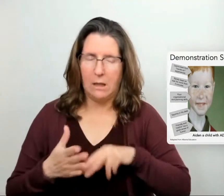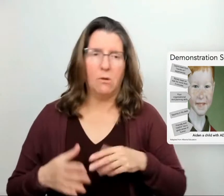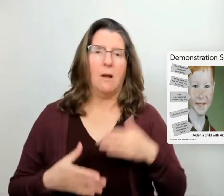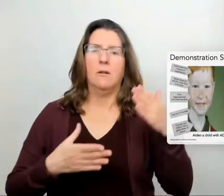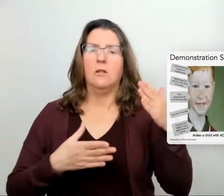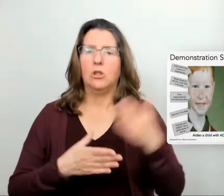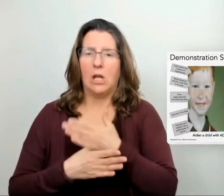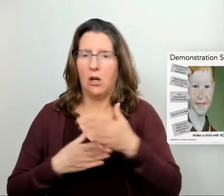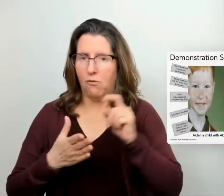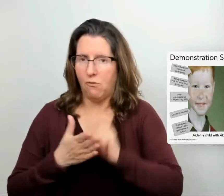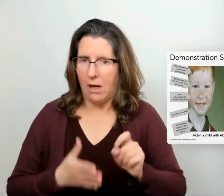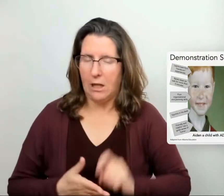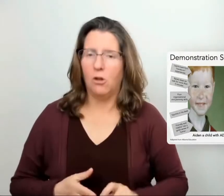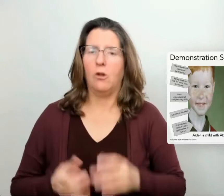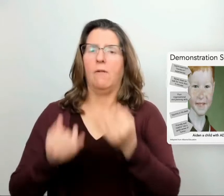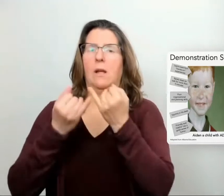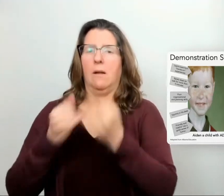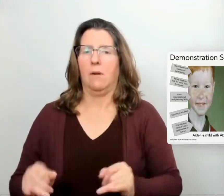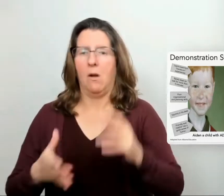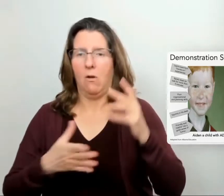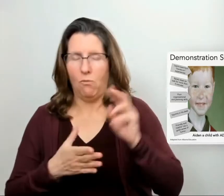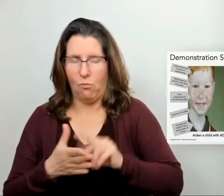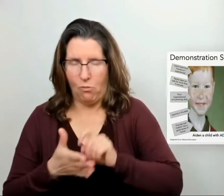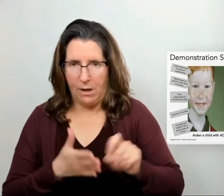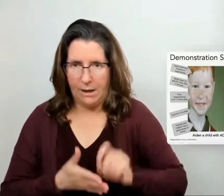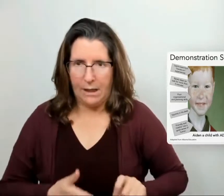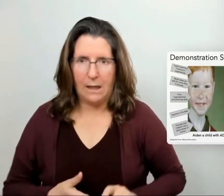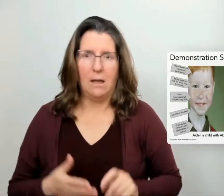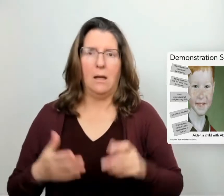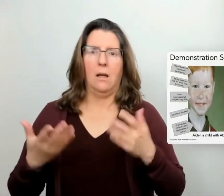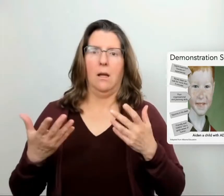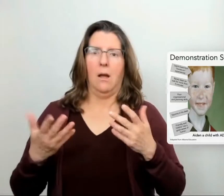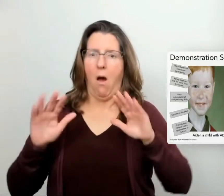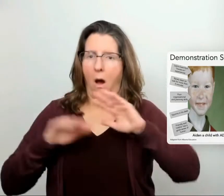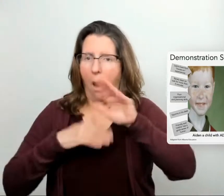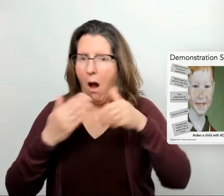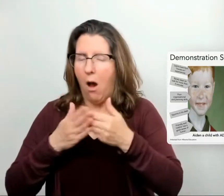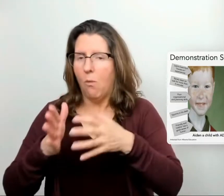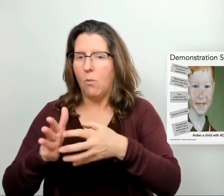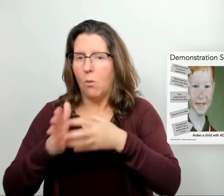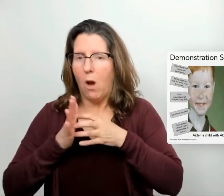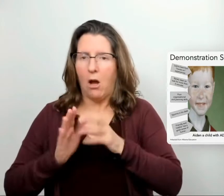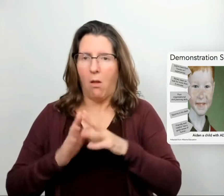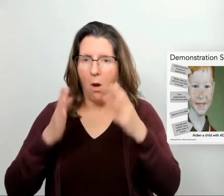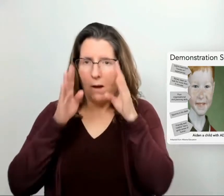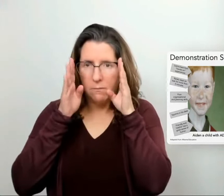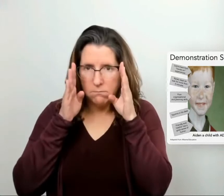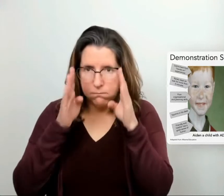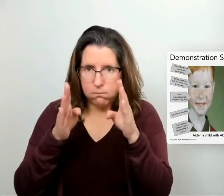do during the shared reading, shared writing, and independent writing tasks, which typically require a